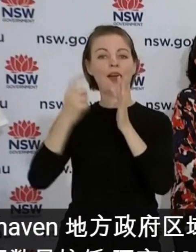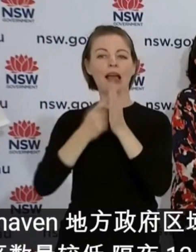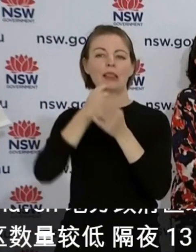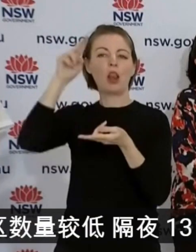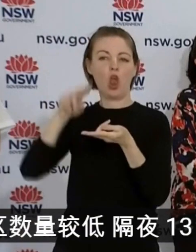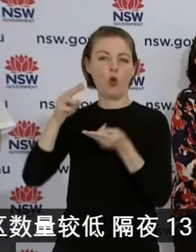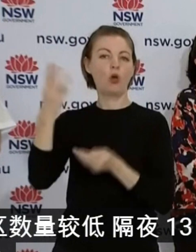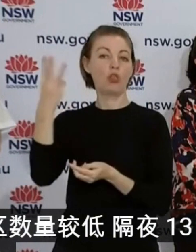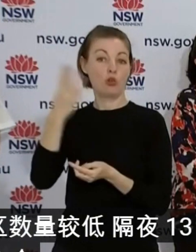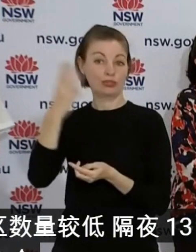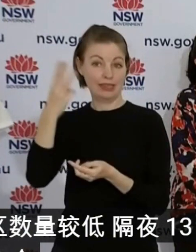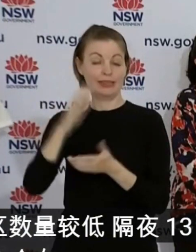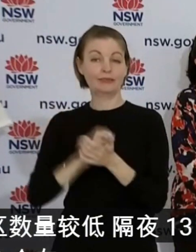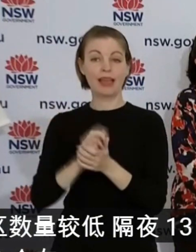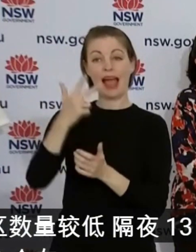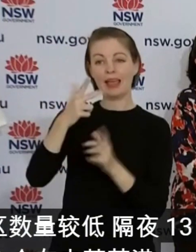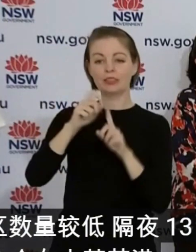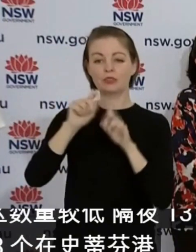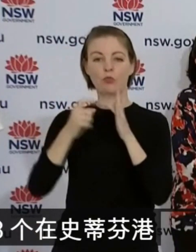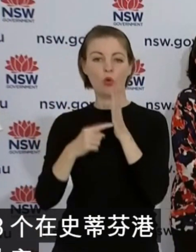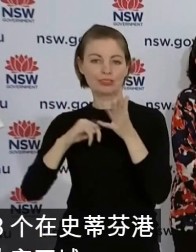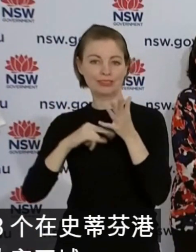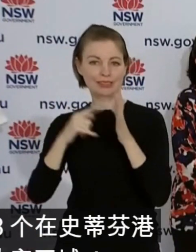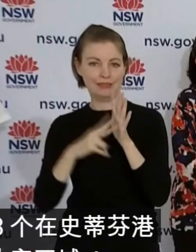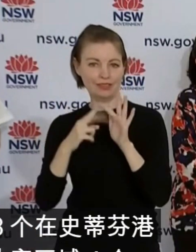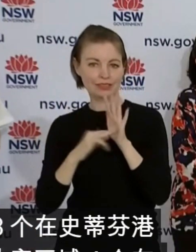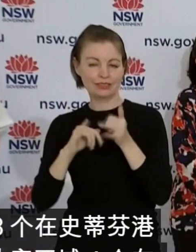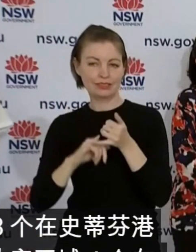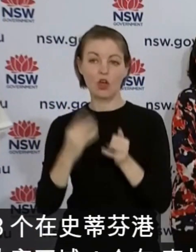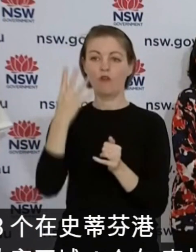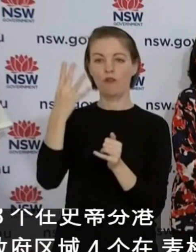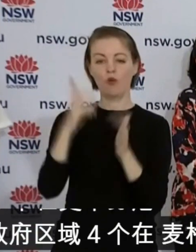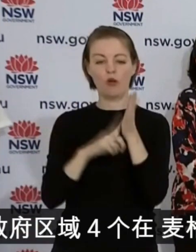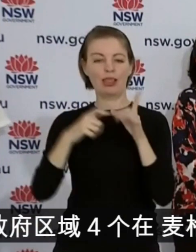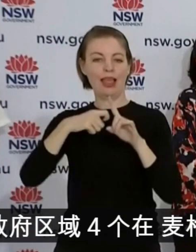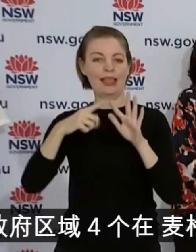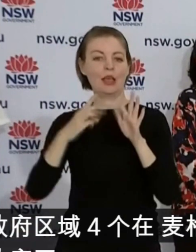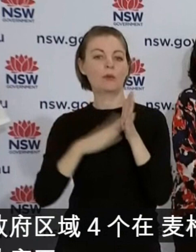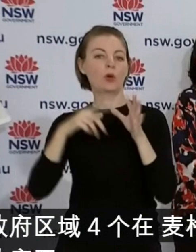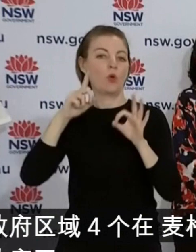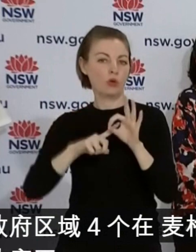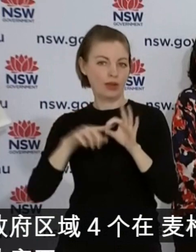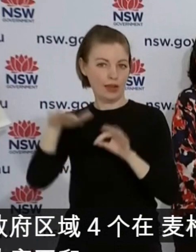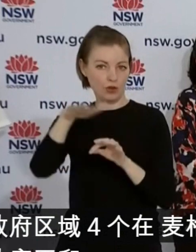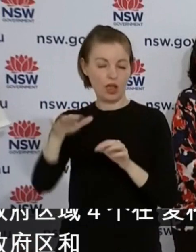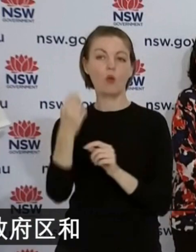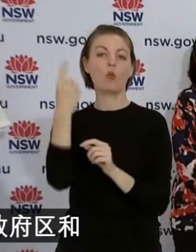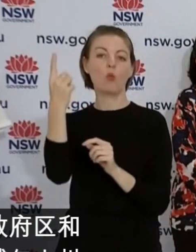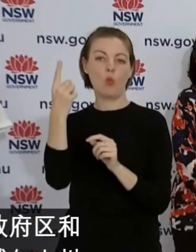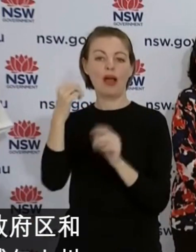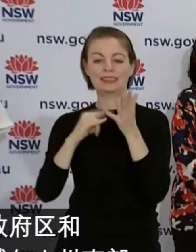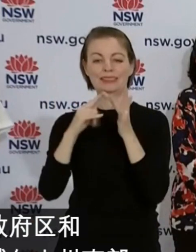overnight, 13 cases, 8 in the Port Stephens local government area, 4 in the Lake Macquarie local government area and 1